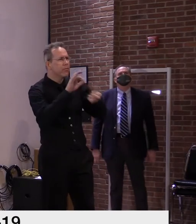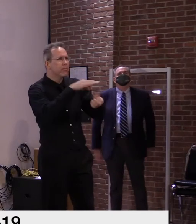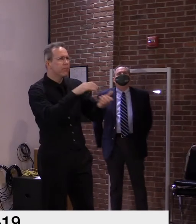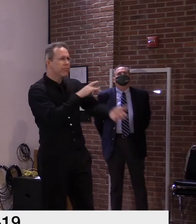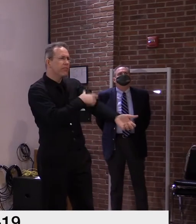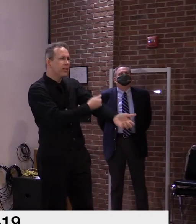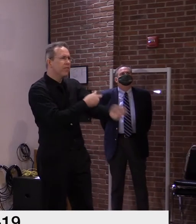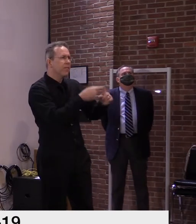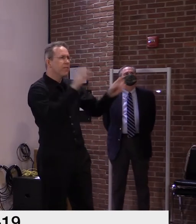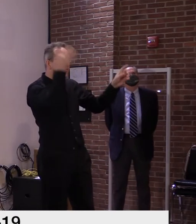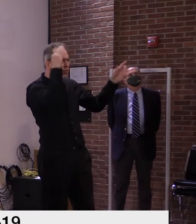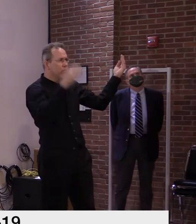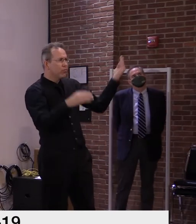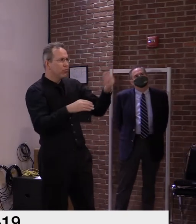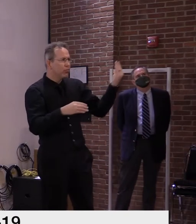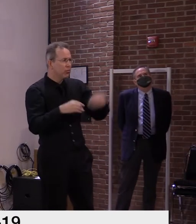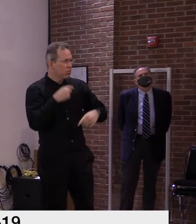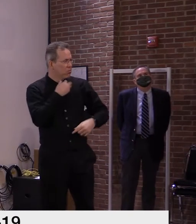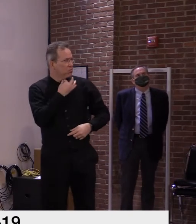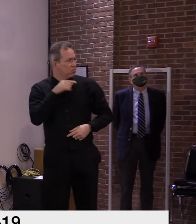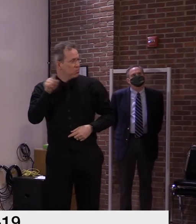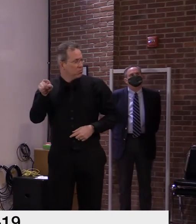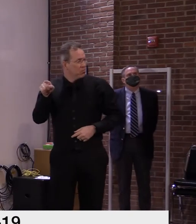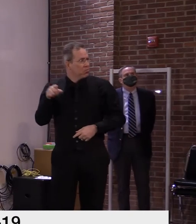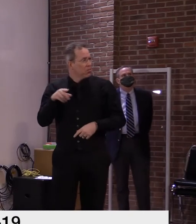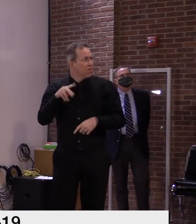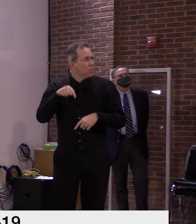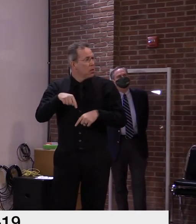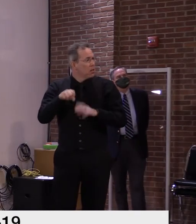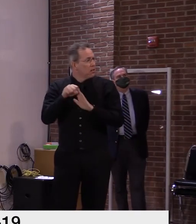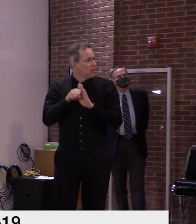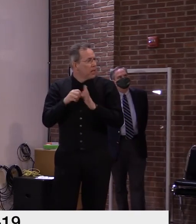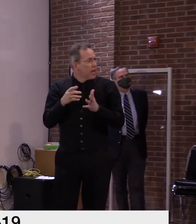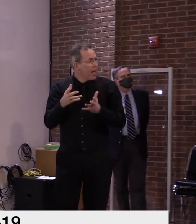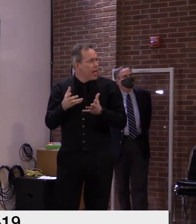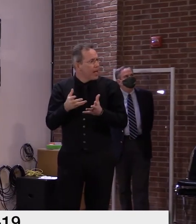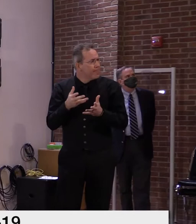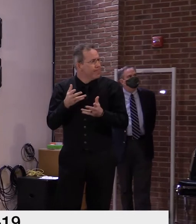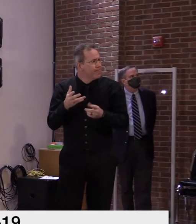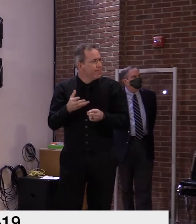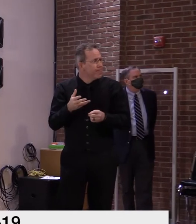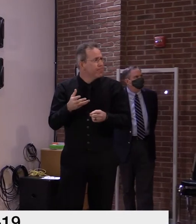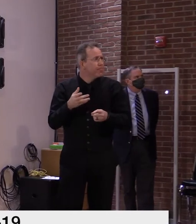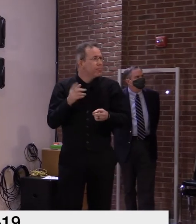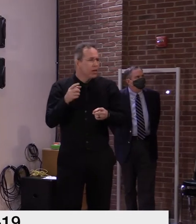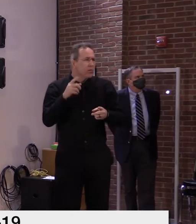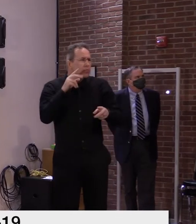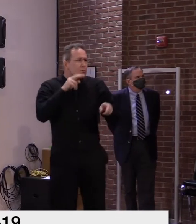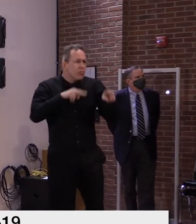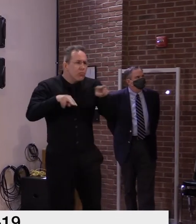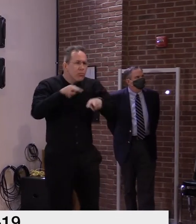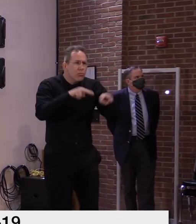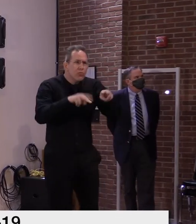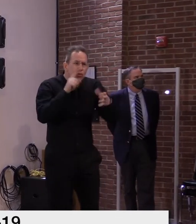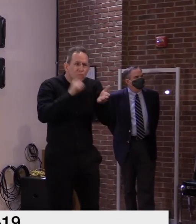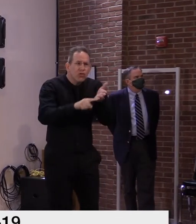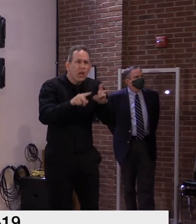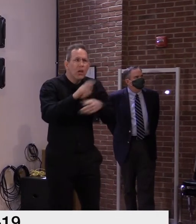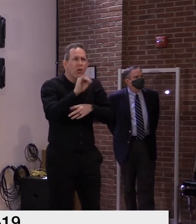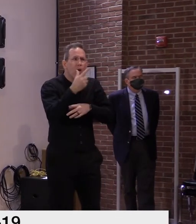receiving from each of these for-profit businesses, and will the money be earmarked